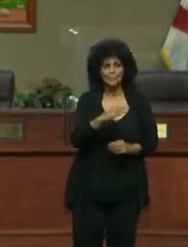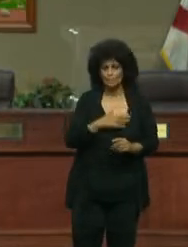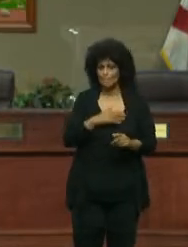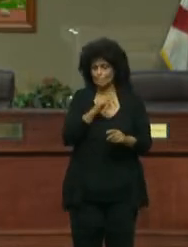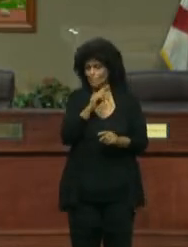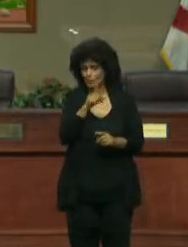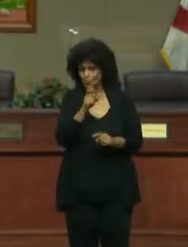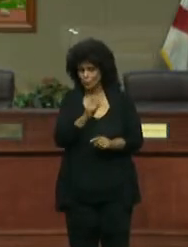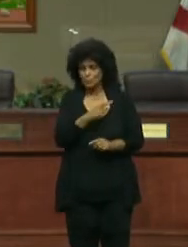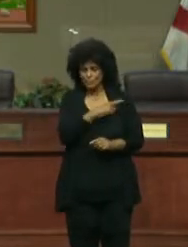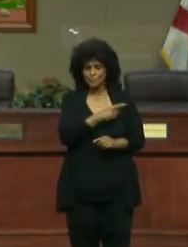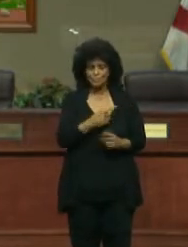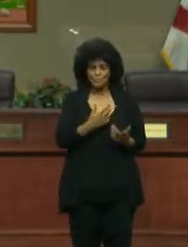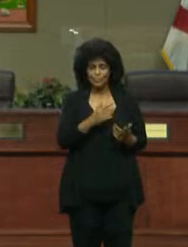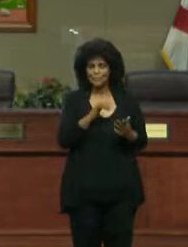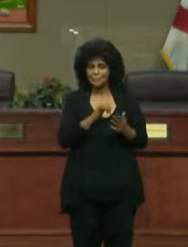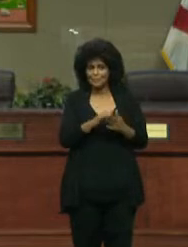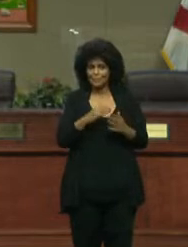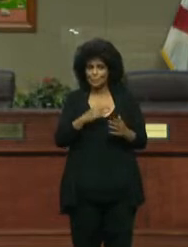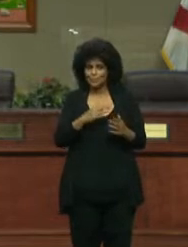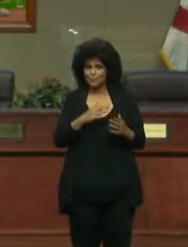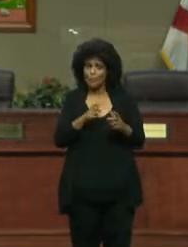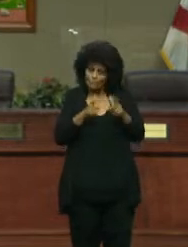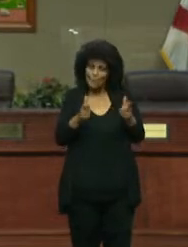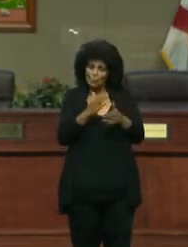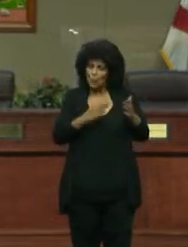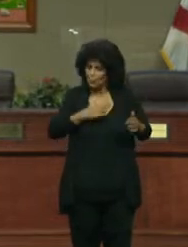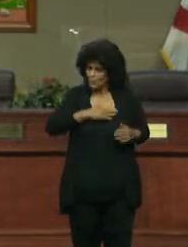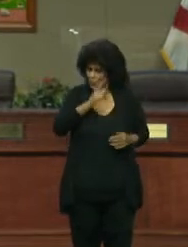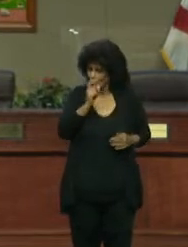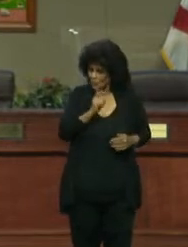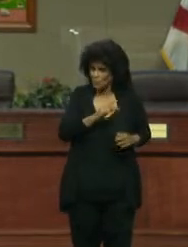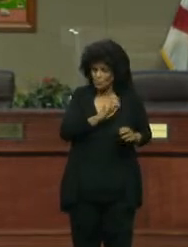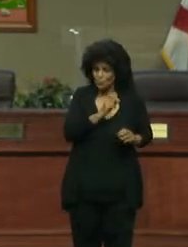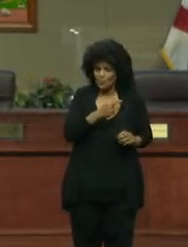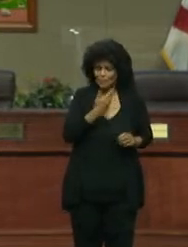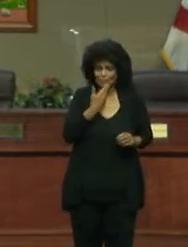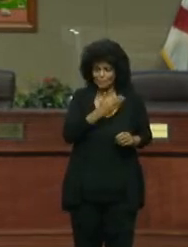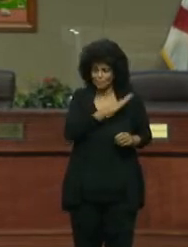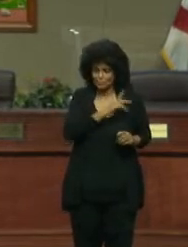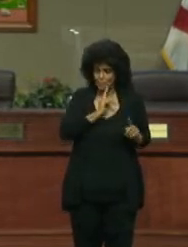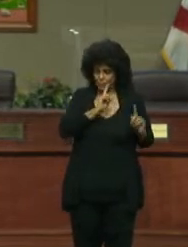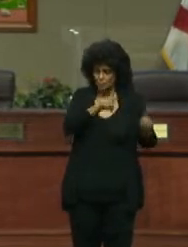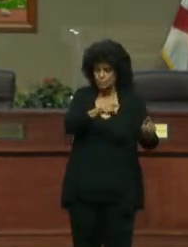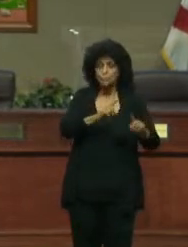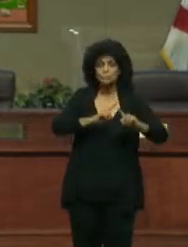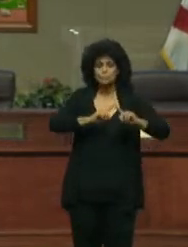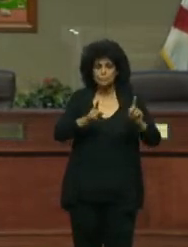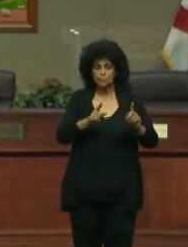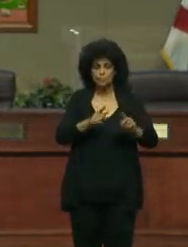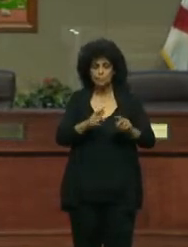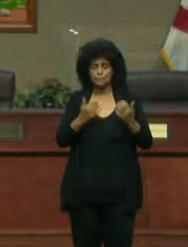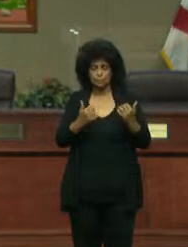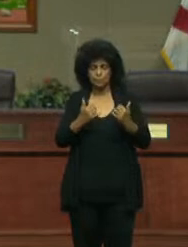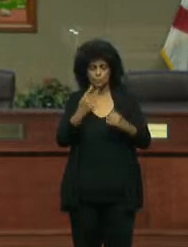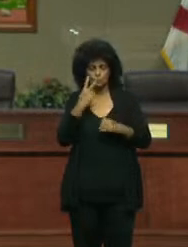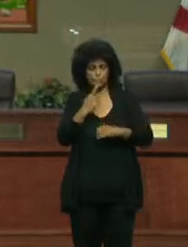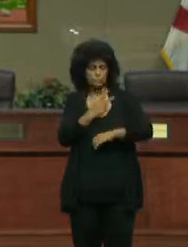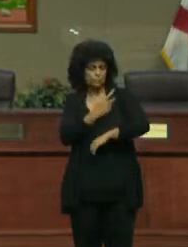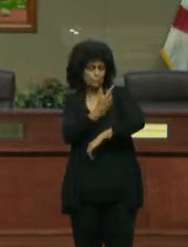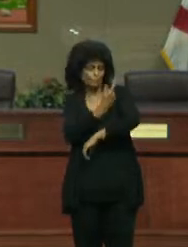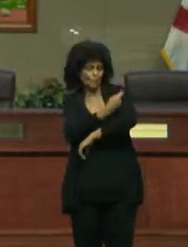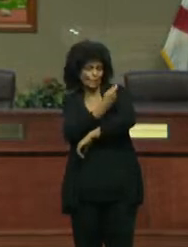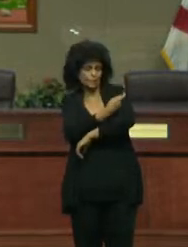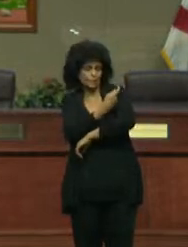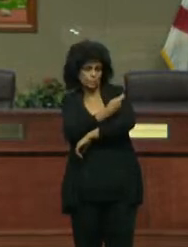but I appreciate that because that was a big part of it. The other thing is, with the vaccination numbers